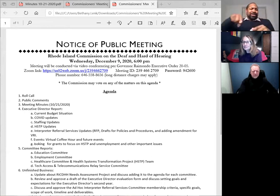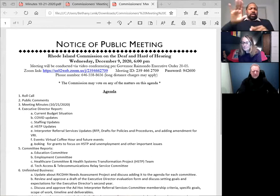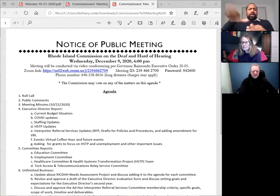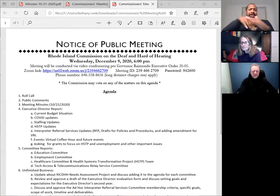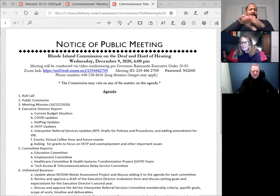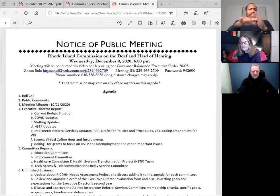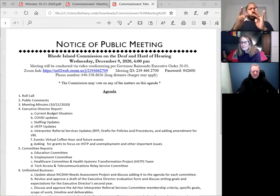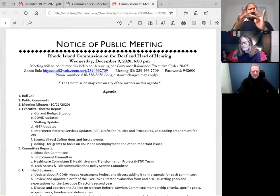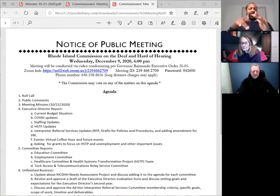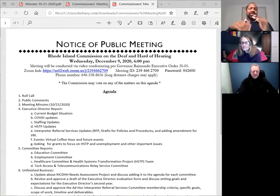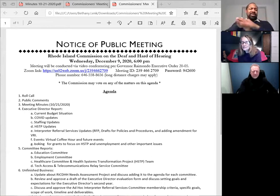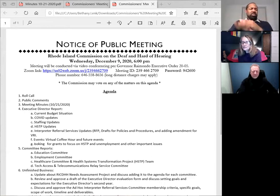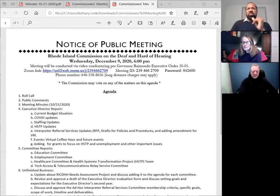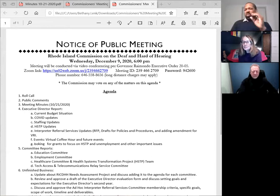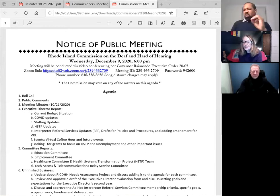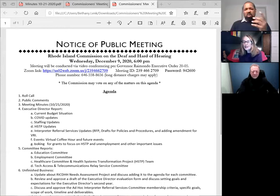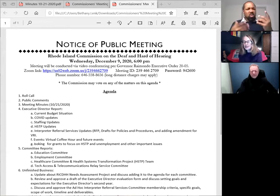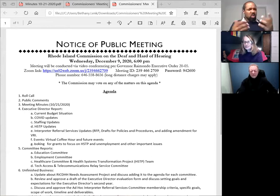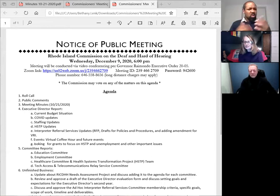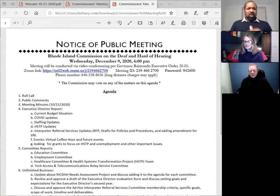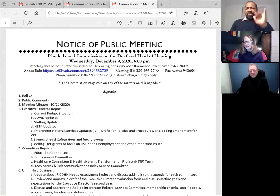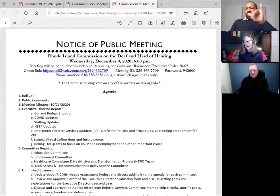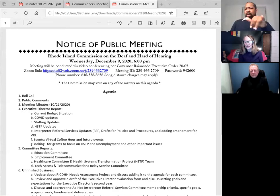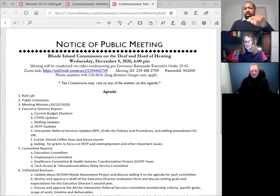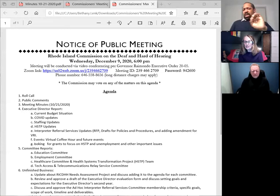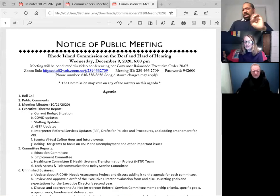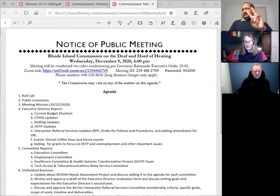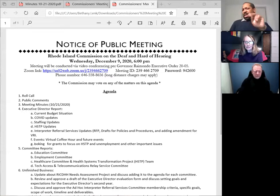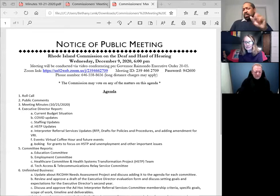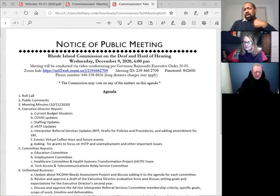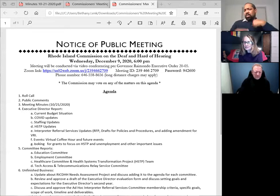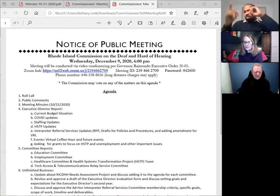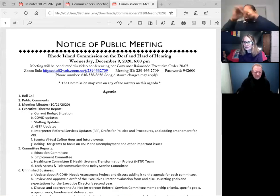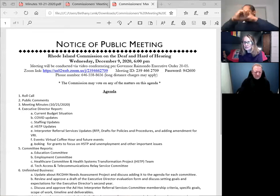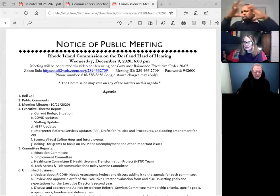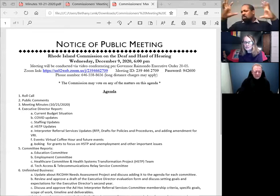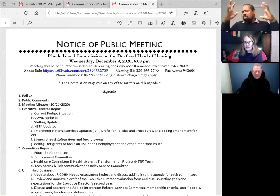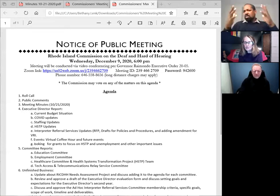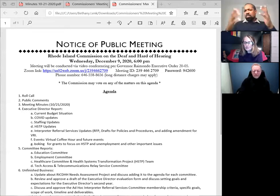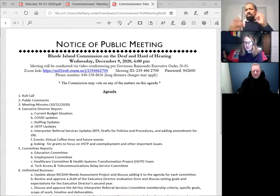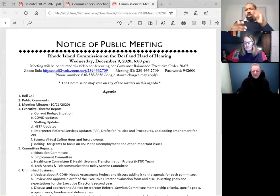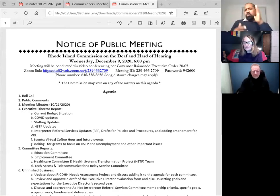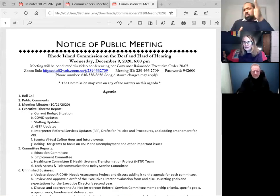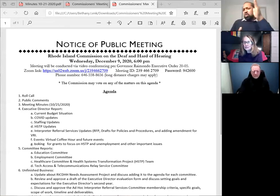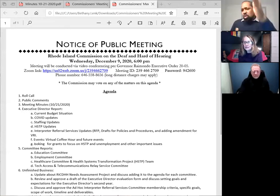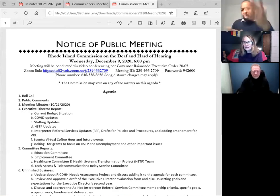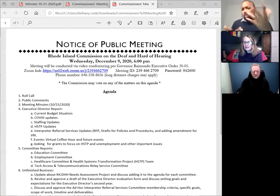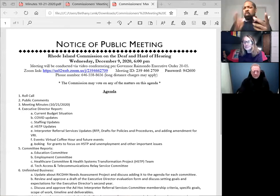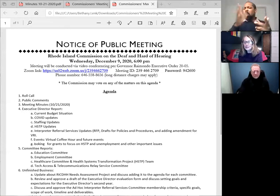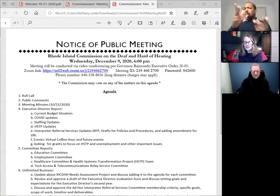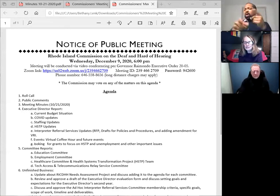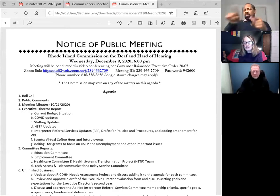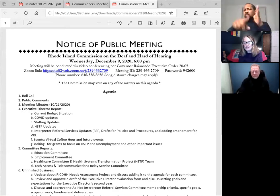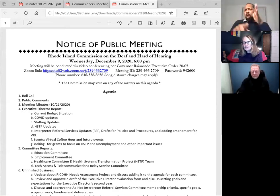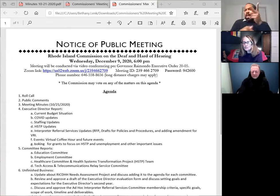that so that people have access to technology that, as I said earlier, is so critical. And I can